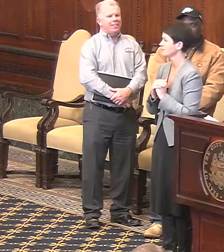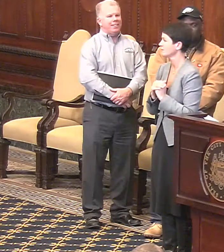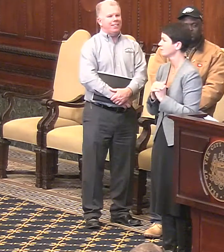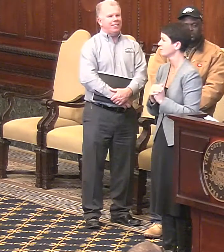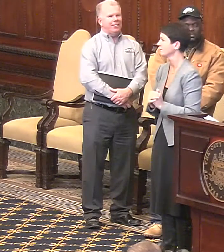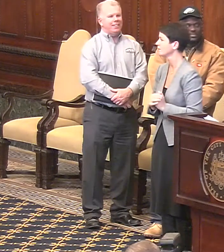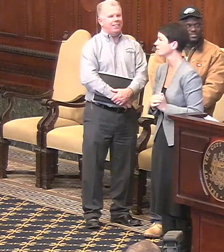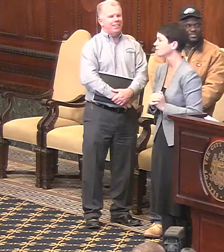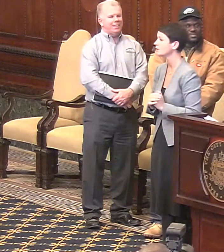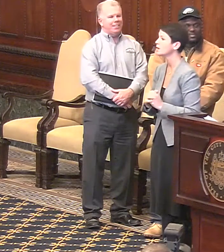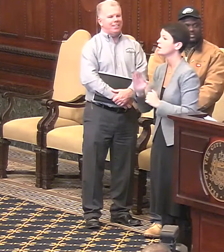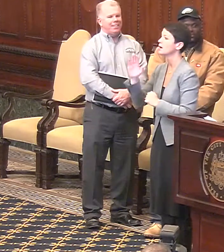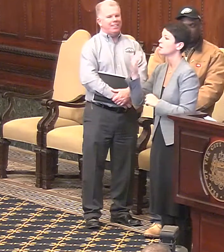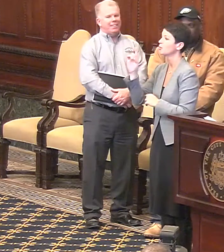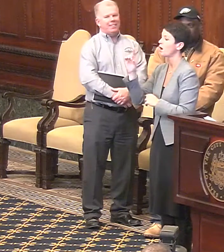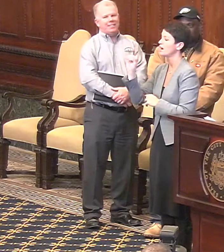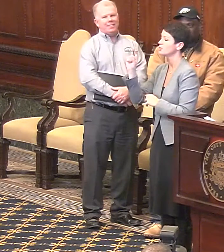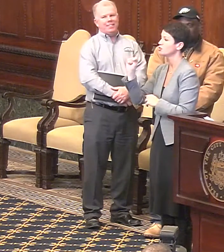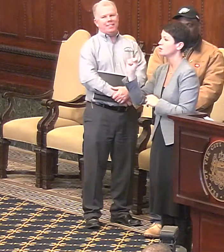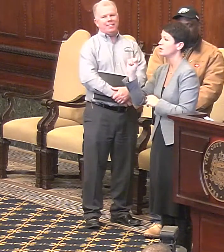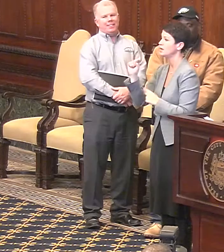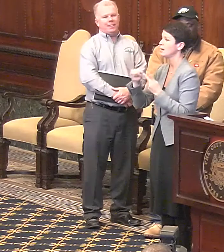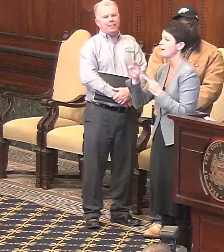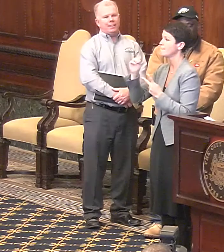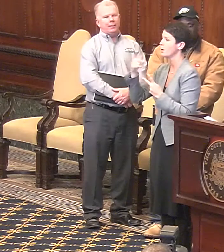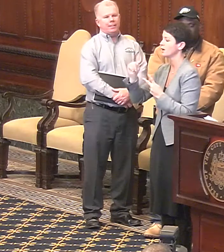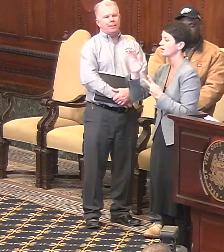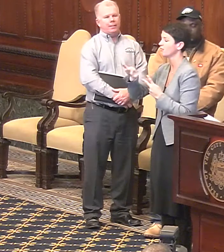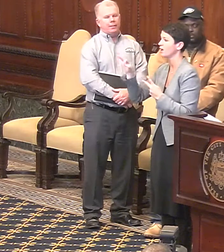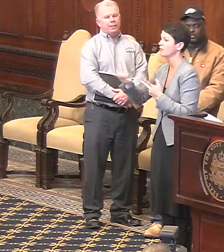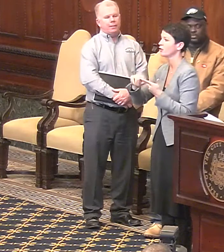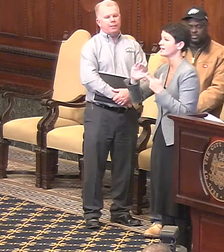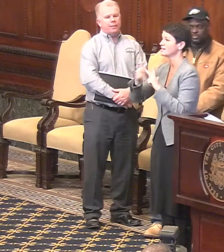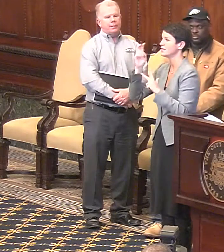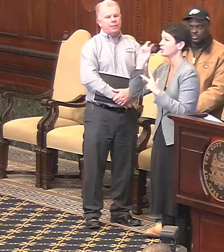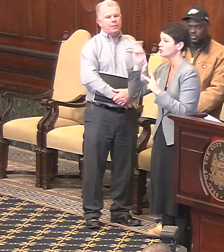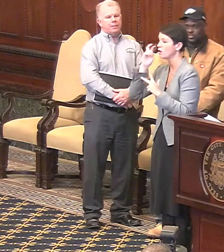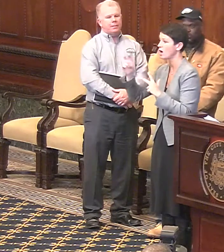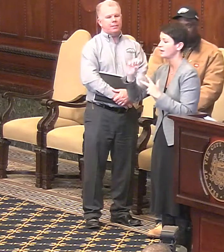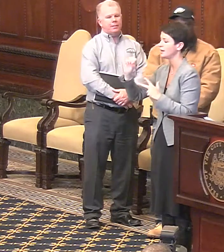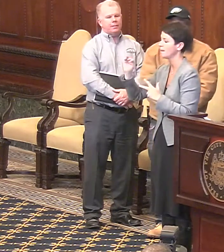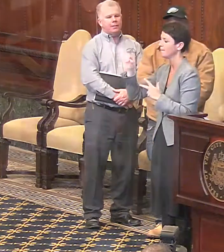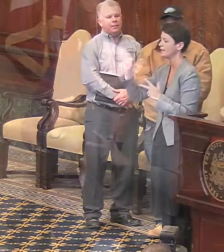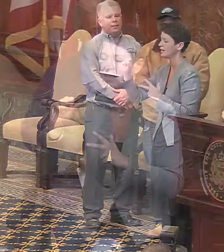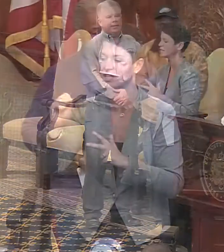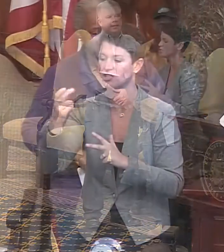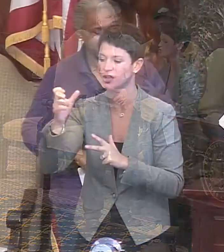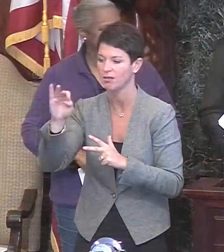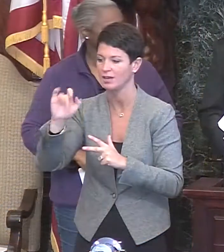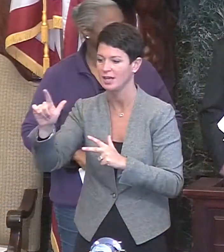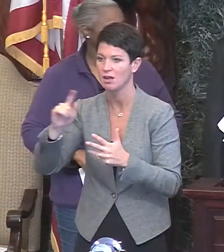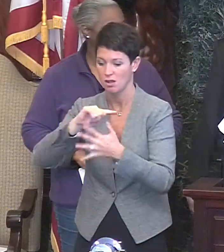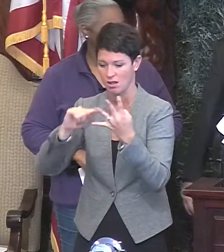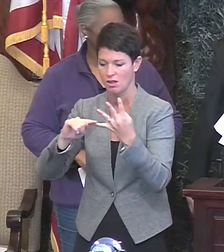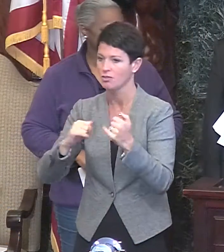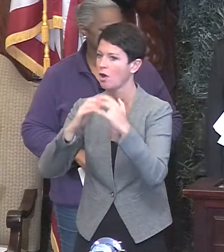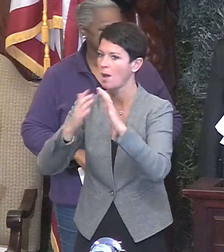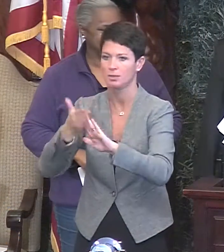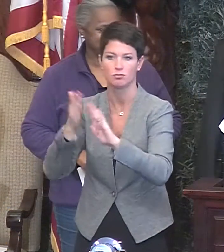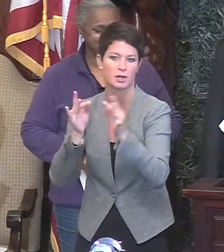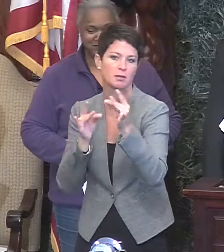Okay. Broad Street Subway, Market Frankfurt, City Trolleys, Media Sharon Hill Line, all operating